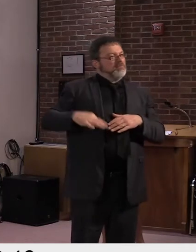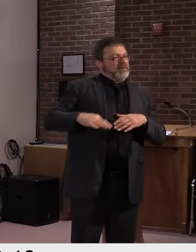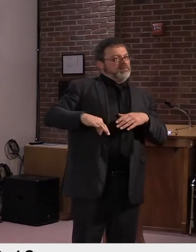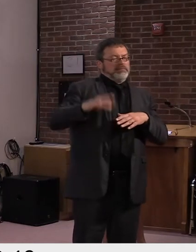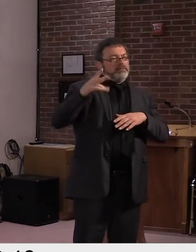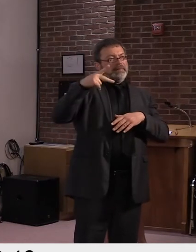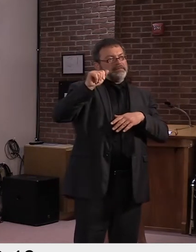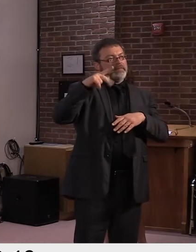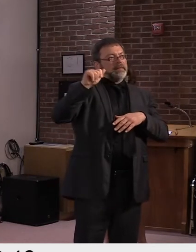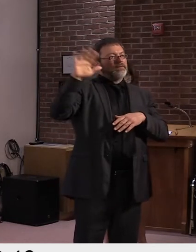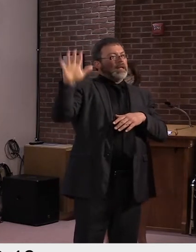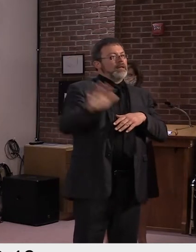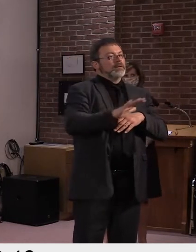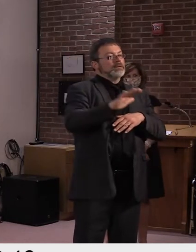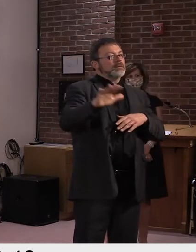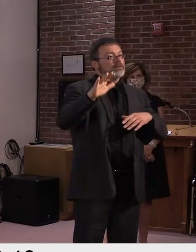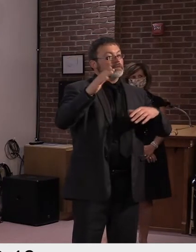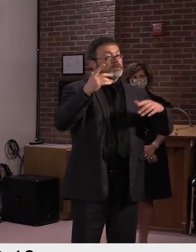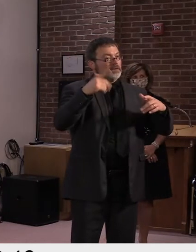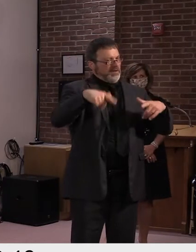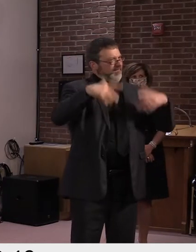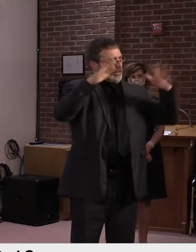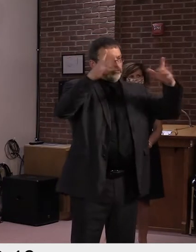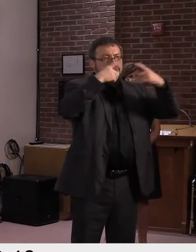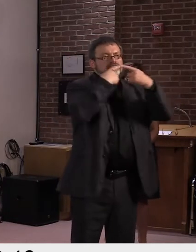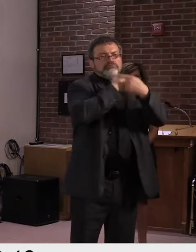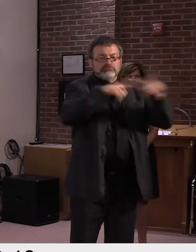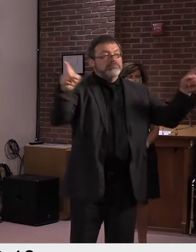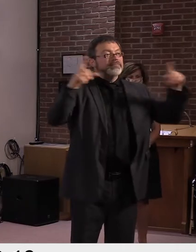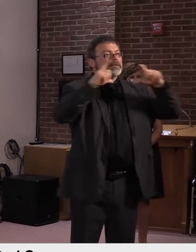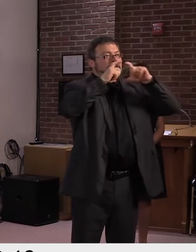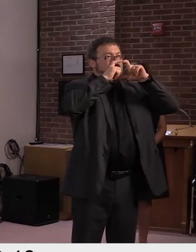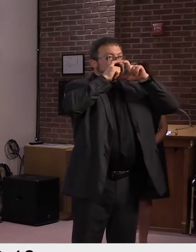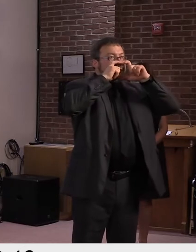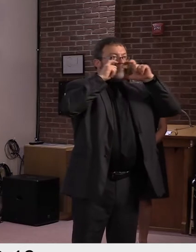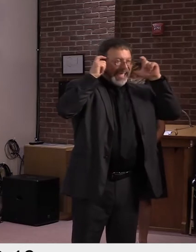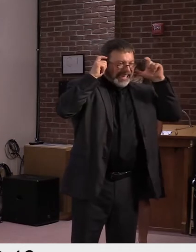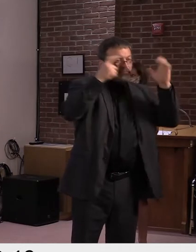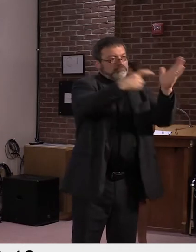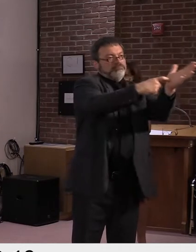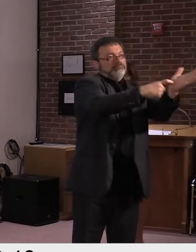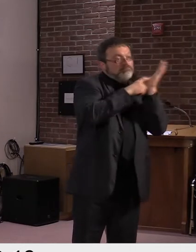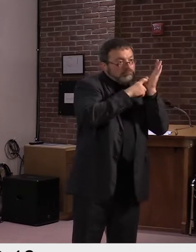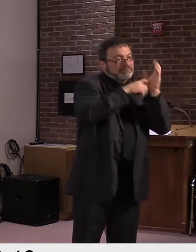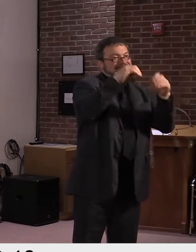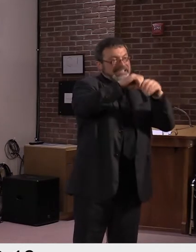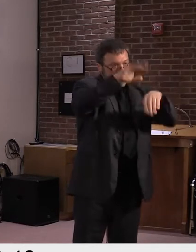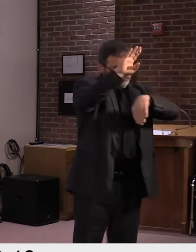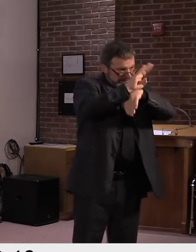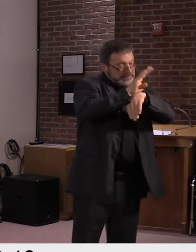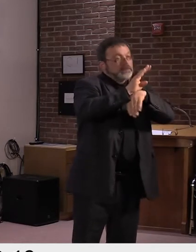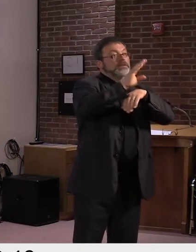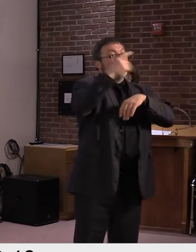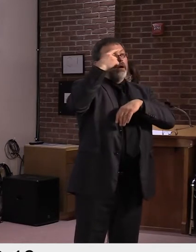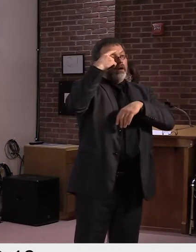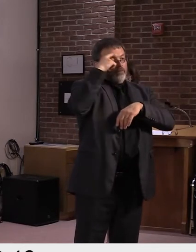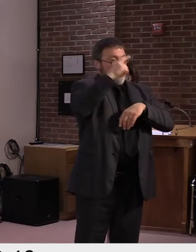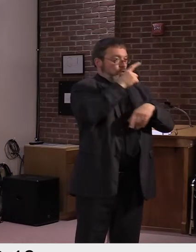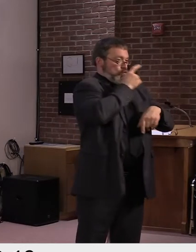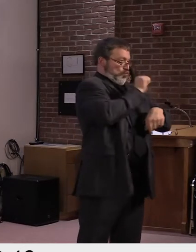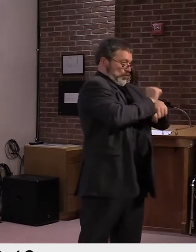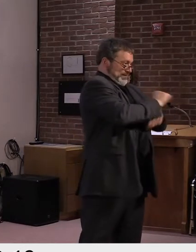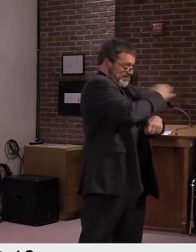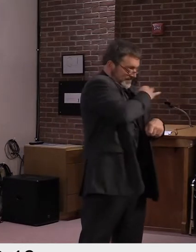employees and people in public spaces. So as the state continues to turn the spigot, aware that that activity raises the overall risk